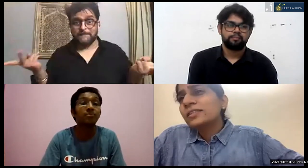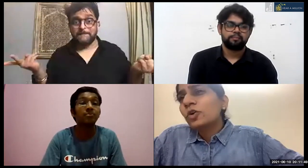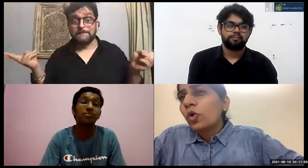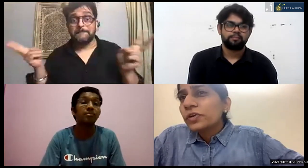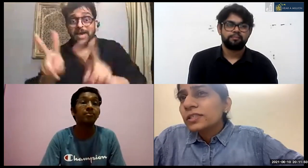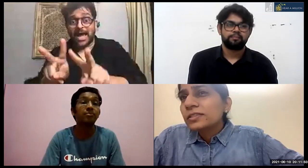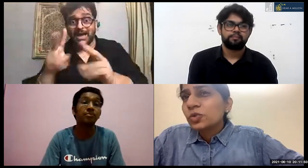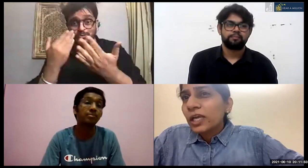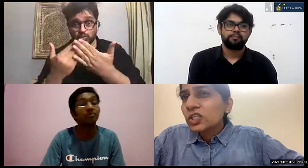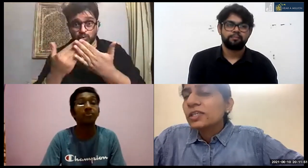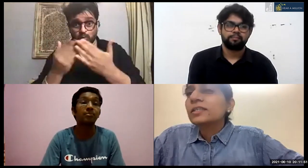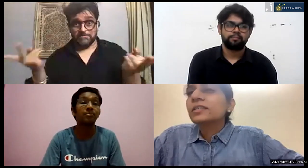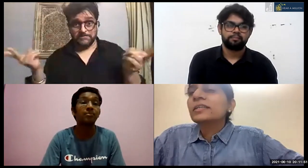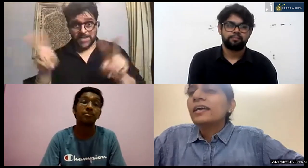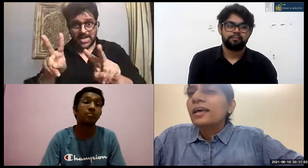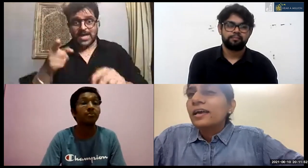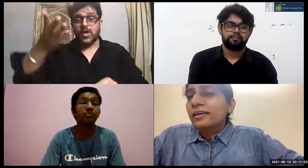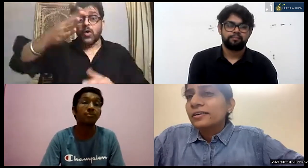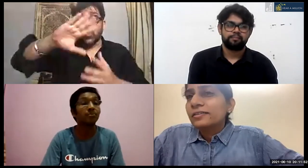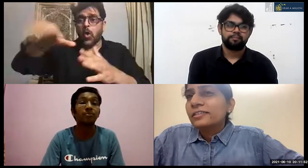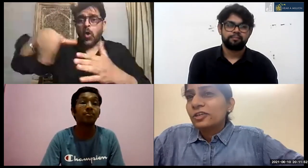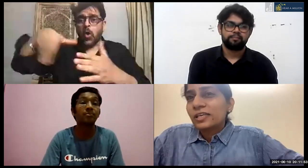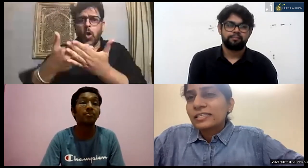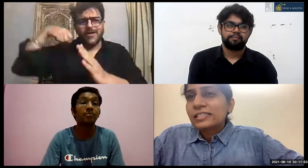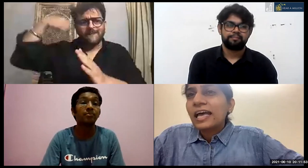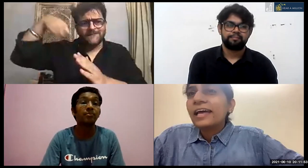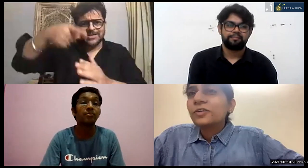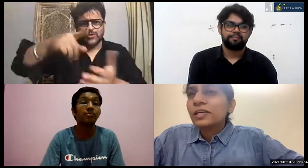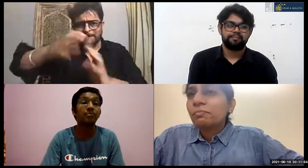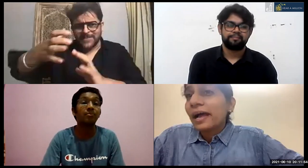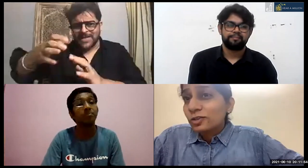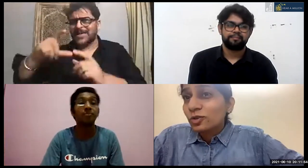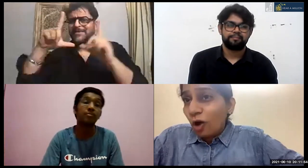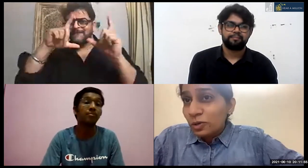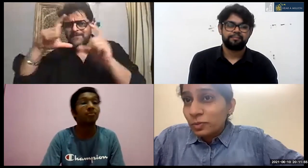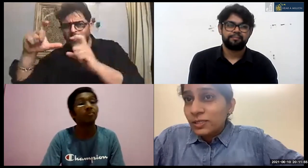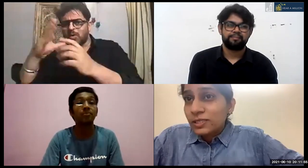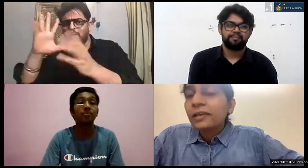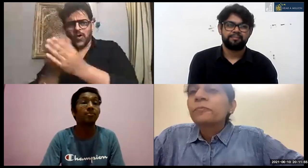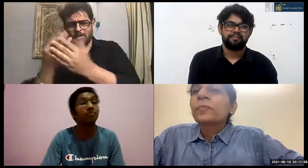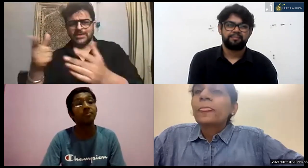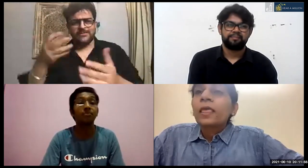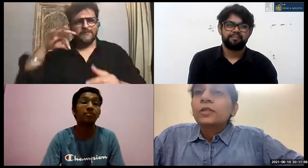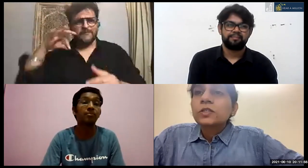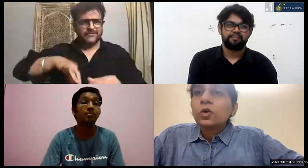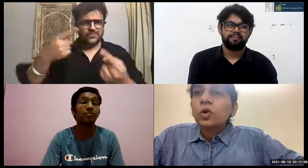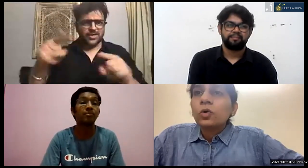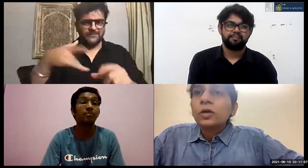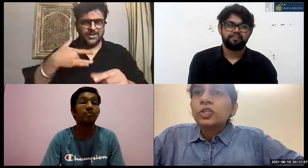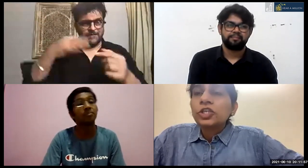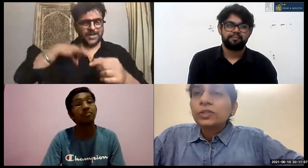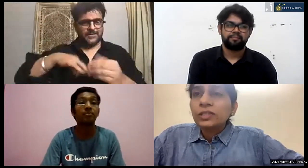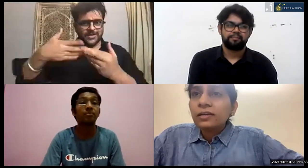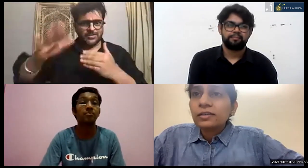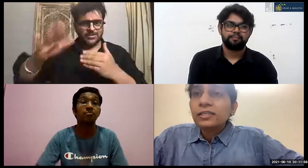Yeah, once the COVID situation decreases and we are back to normal per se.